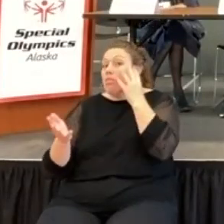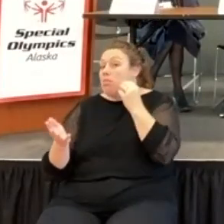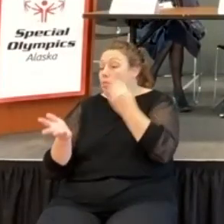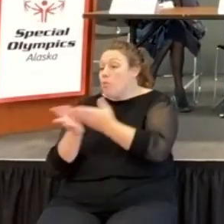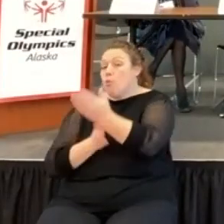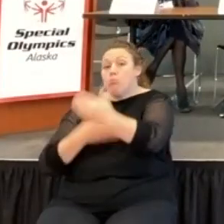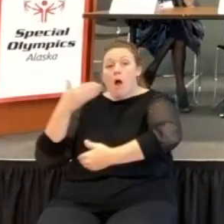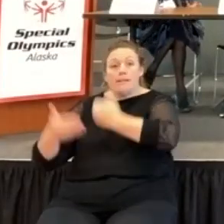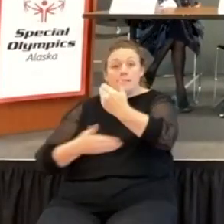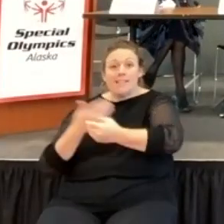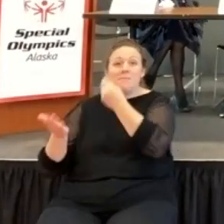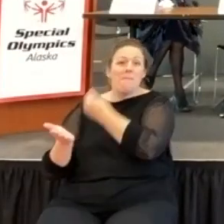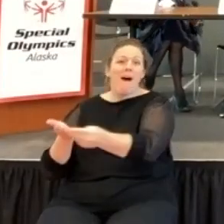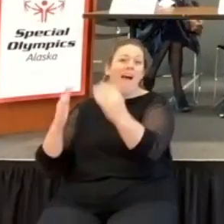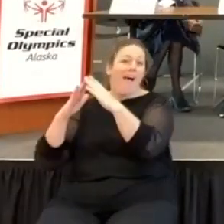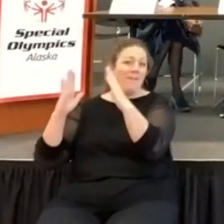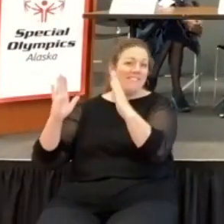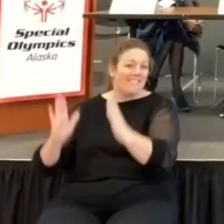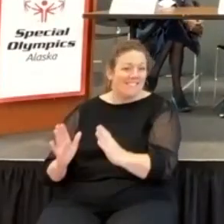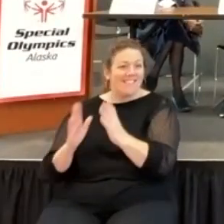Be a